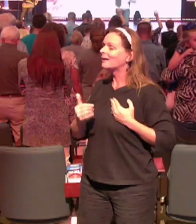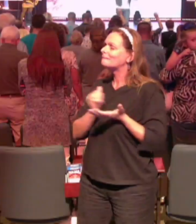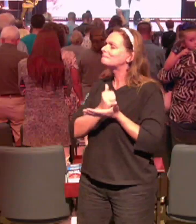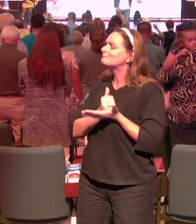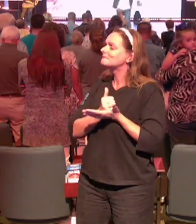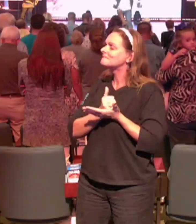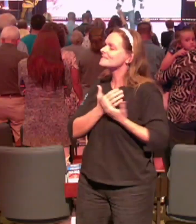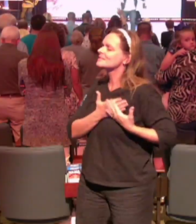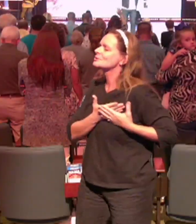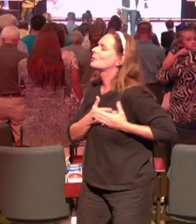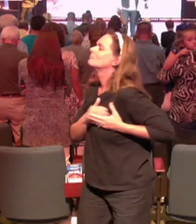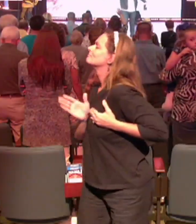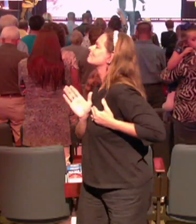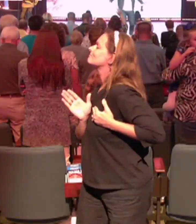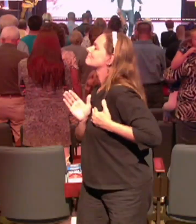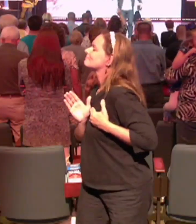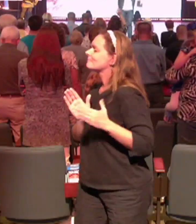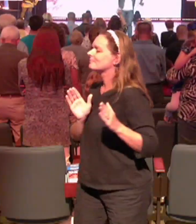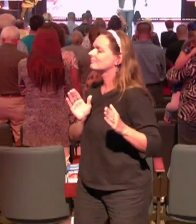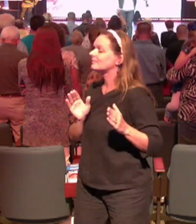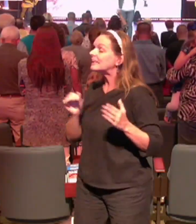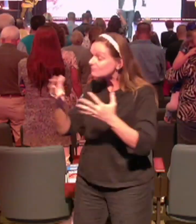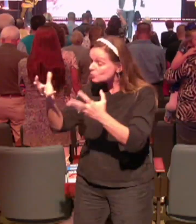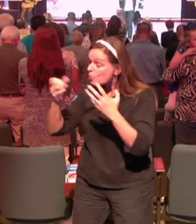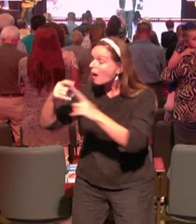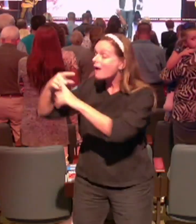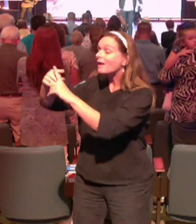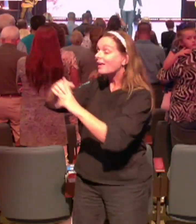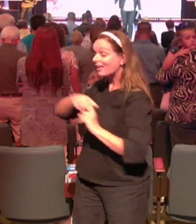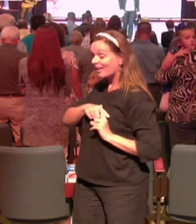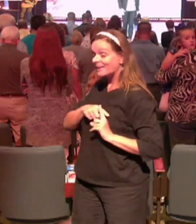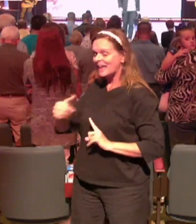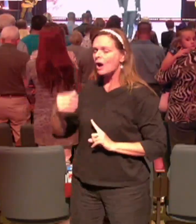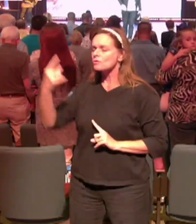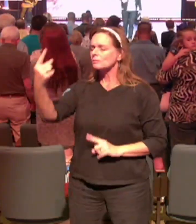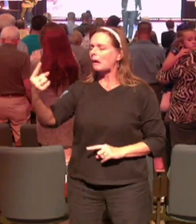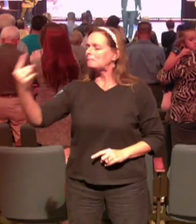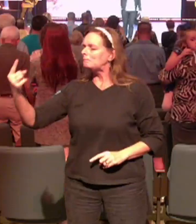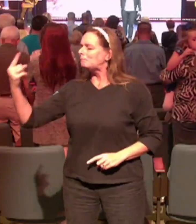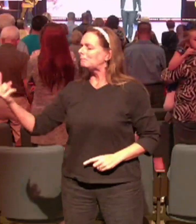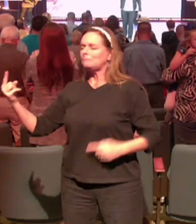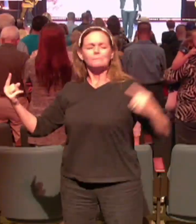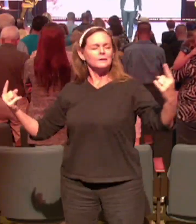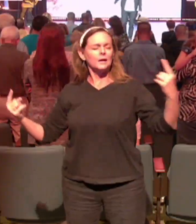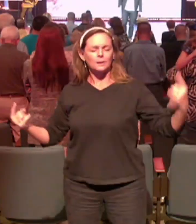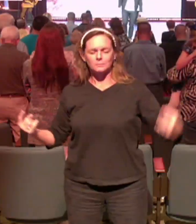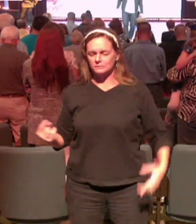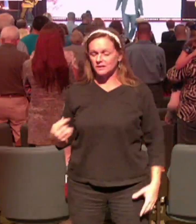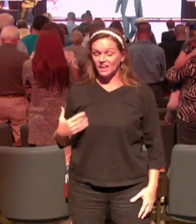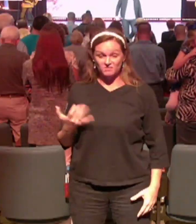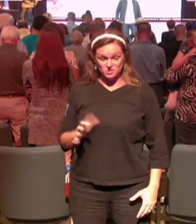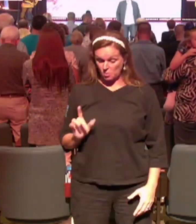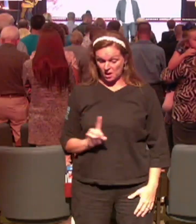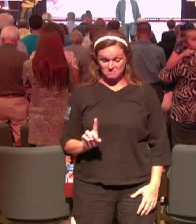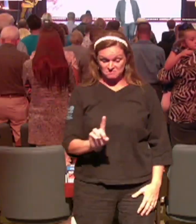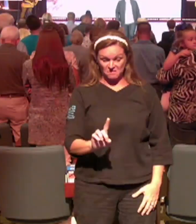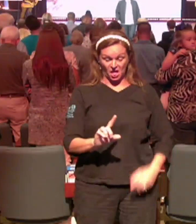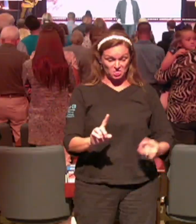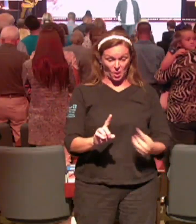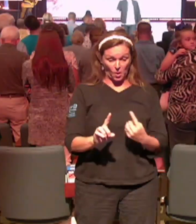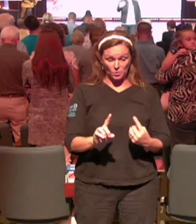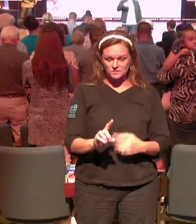just to make your way right out. And we're just going to pray real quick right down here. So just pat the person next to you and say, you can come with me, or excuse me, I need to get down